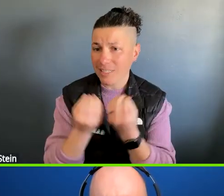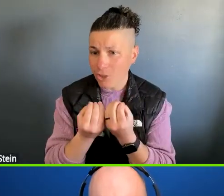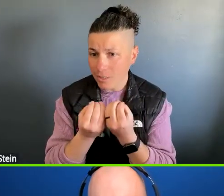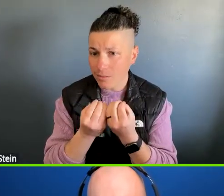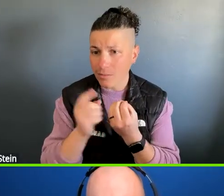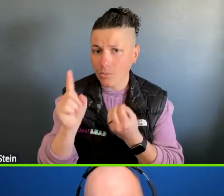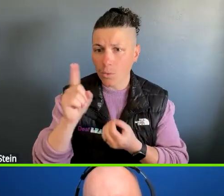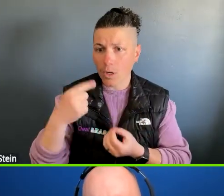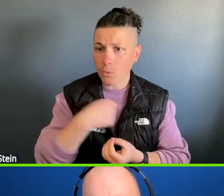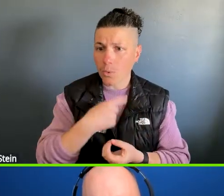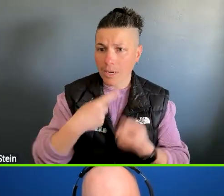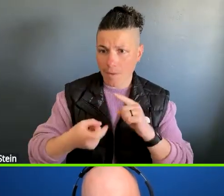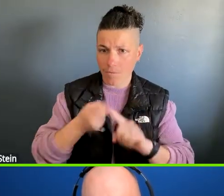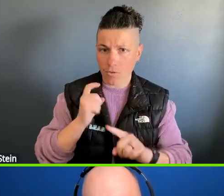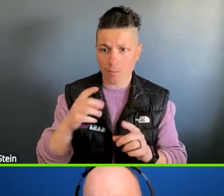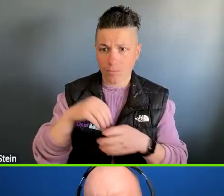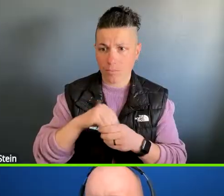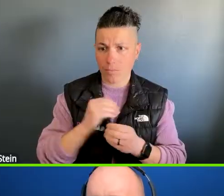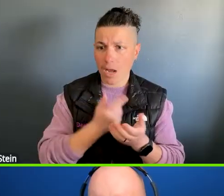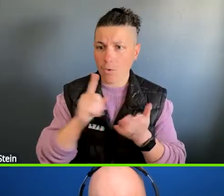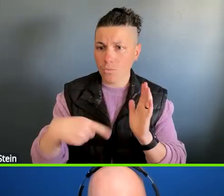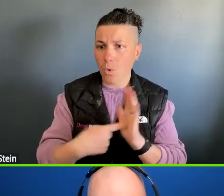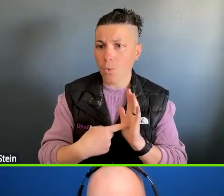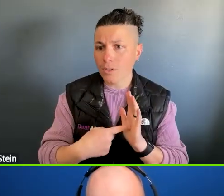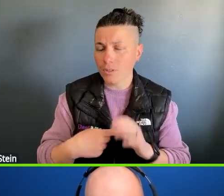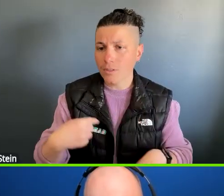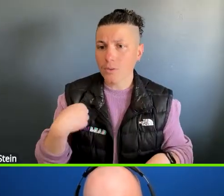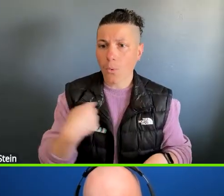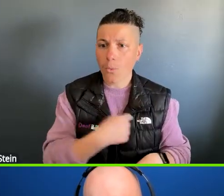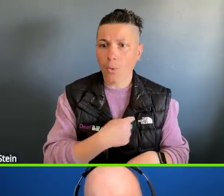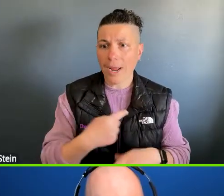a brief description about our organization, where we come